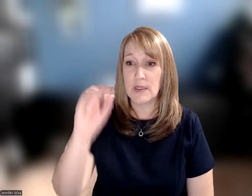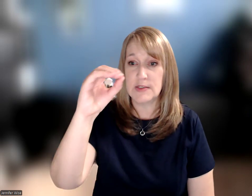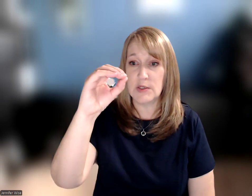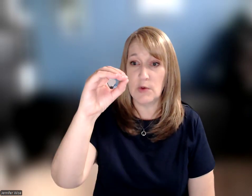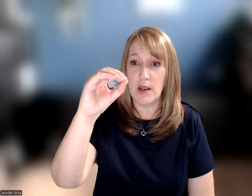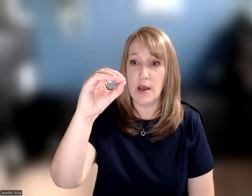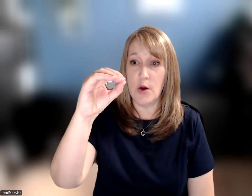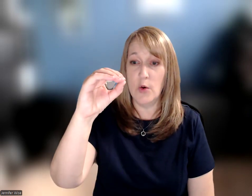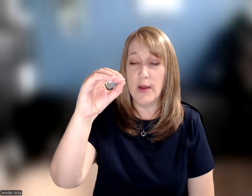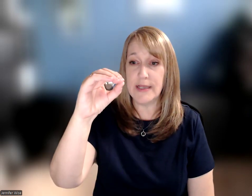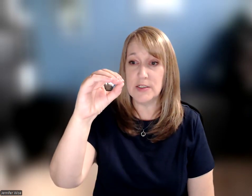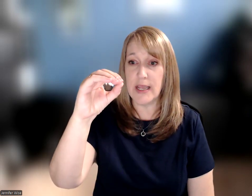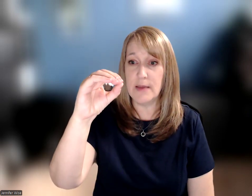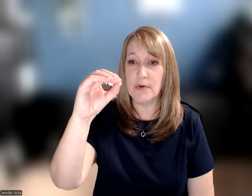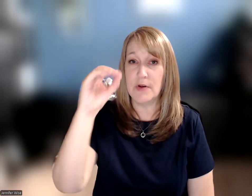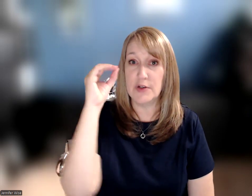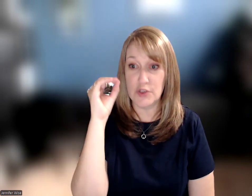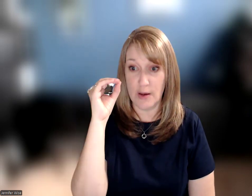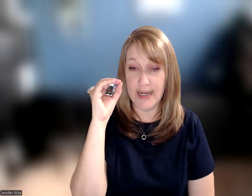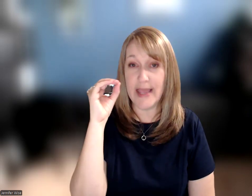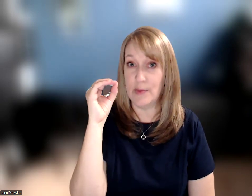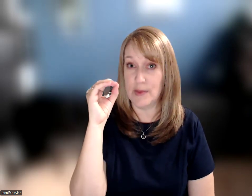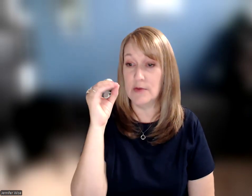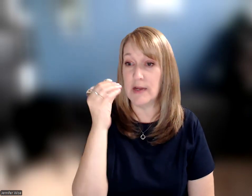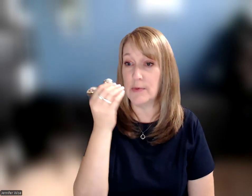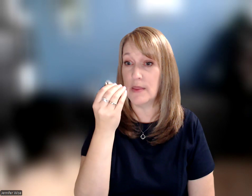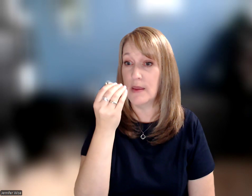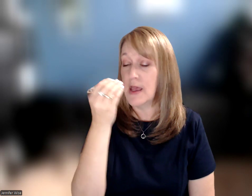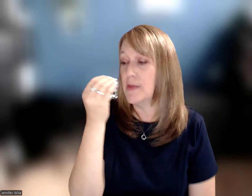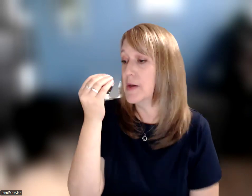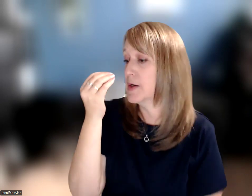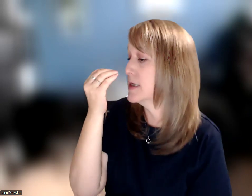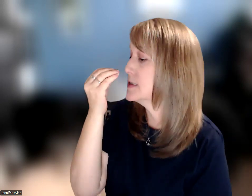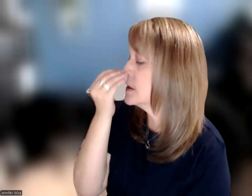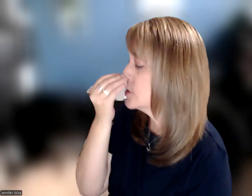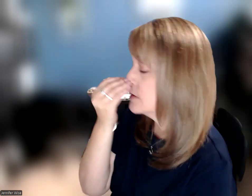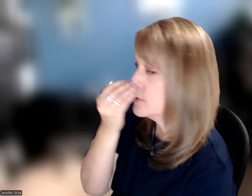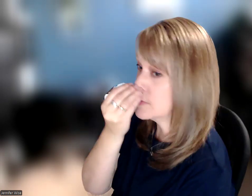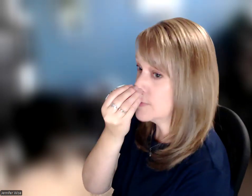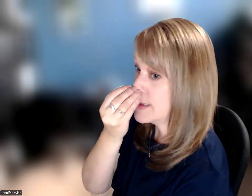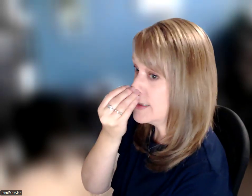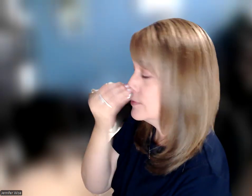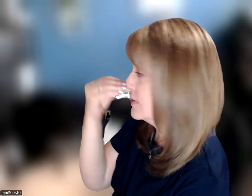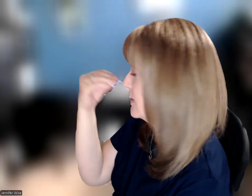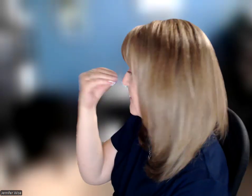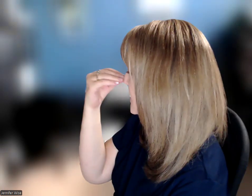So you want an O hand shape on your dominant hand, the one that you write with. And then you're going to touch your nose with it, with all your